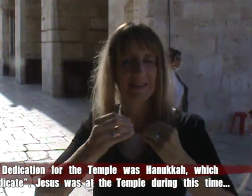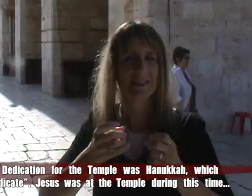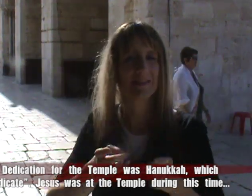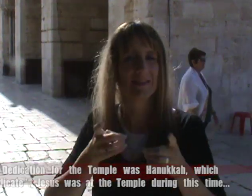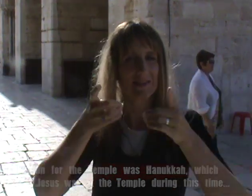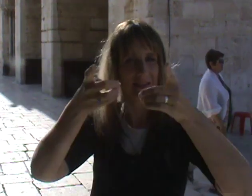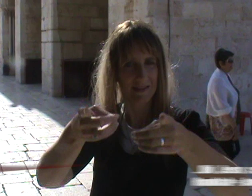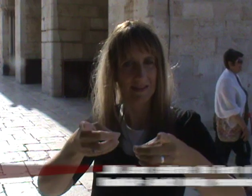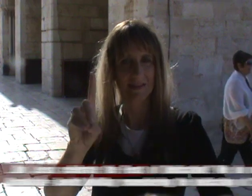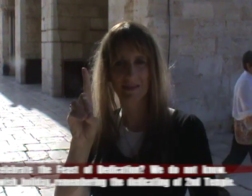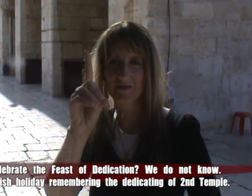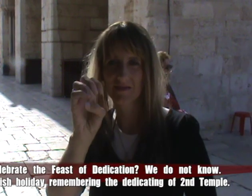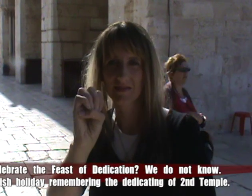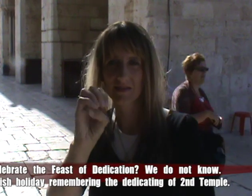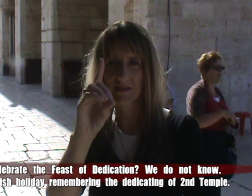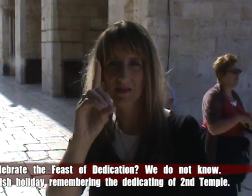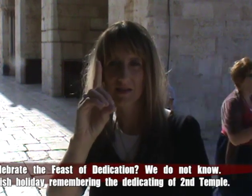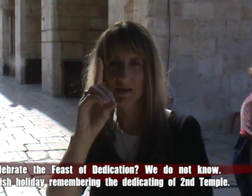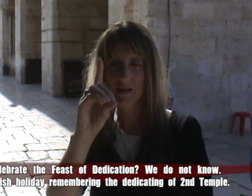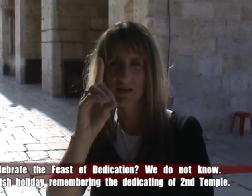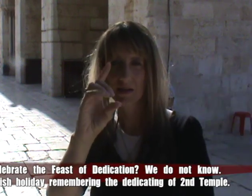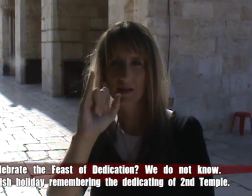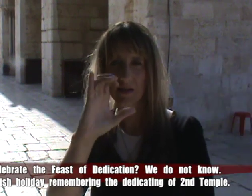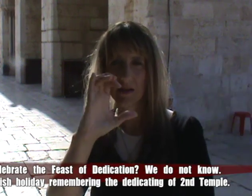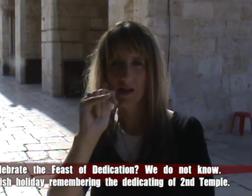And then later it became a feast of dedication.